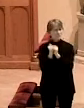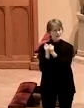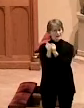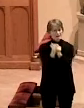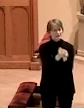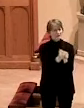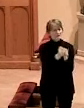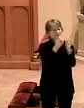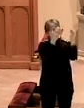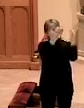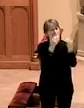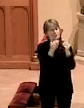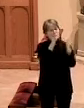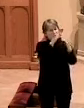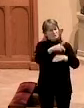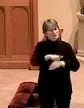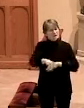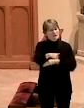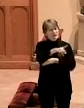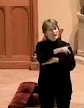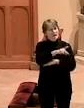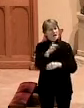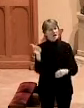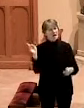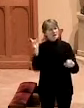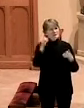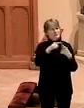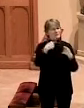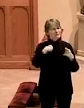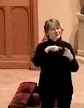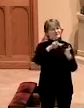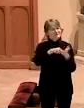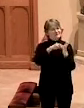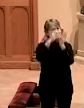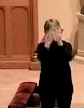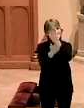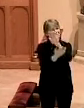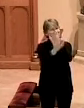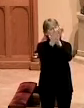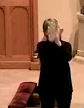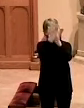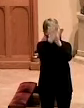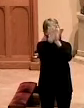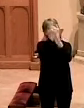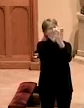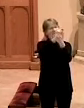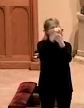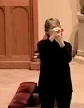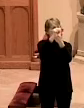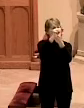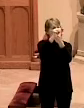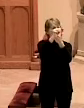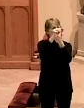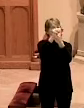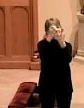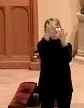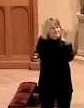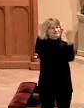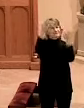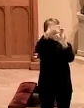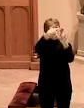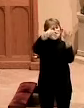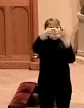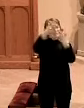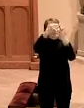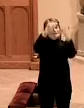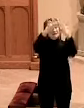of your kingdom until the hour when we stand before you, saints among the saints, in the halls